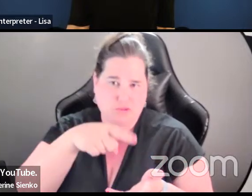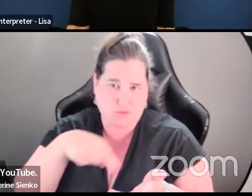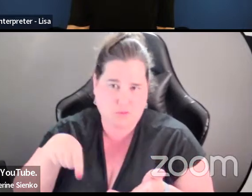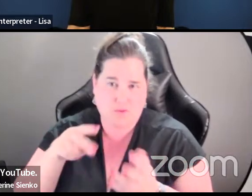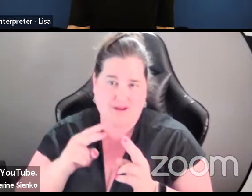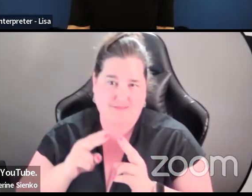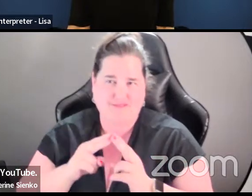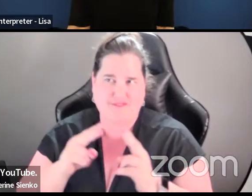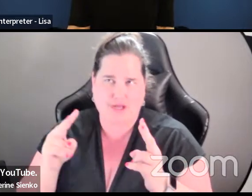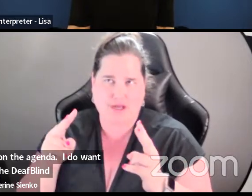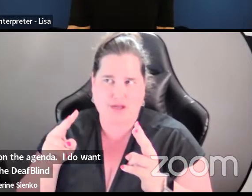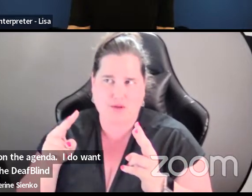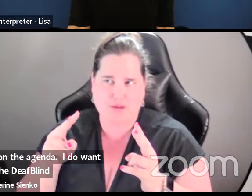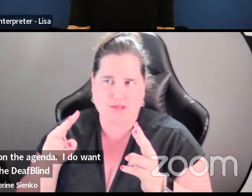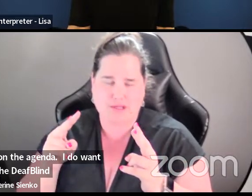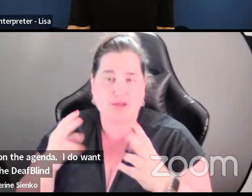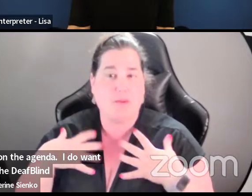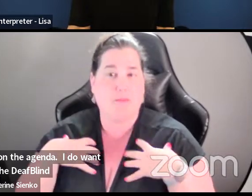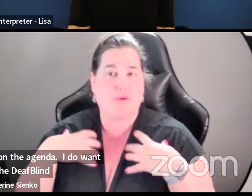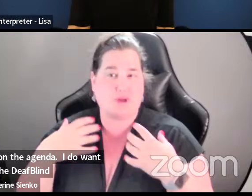in Tucson.